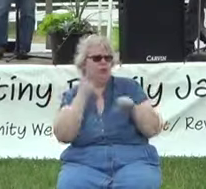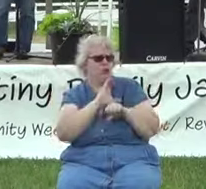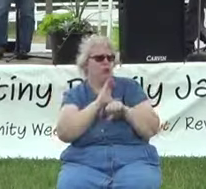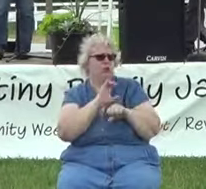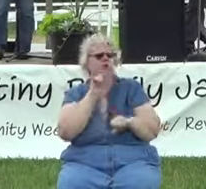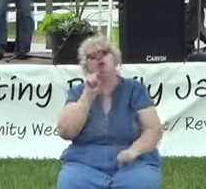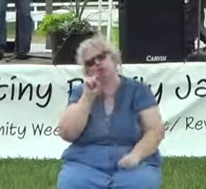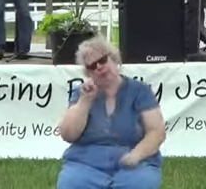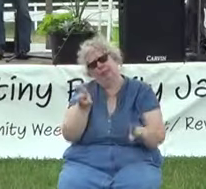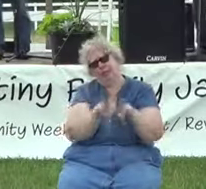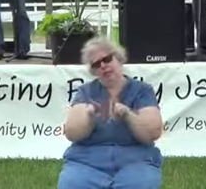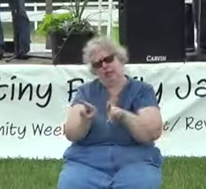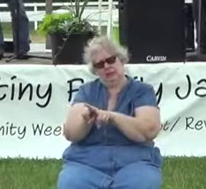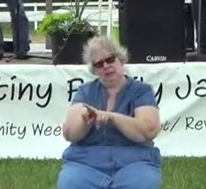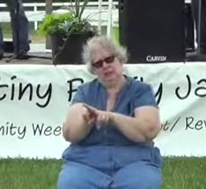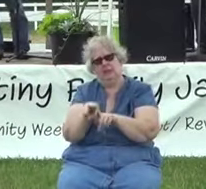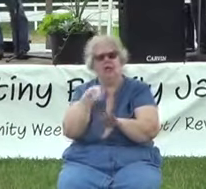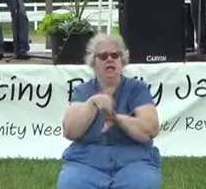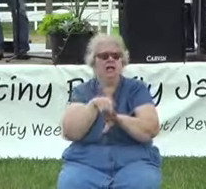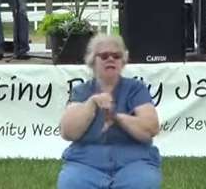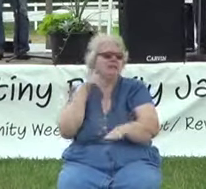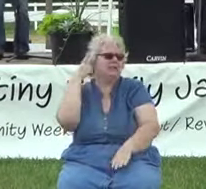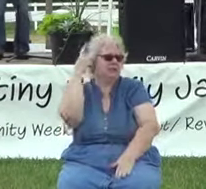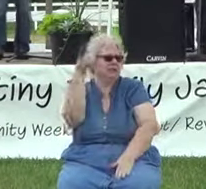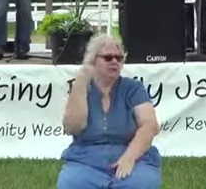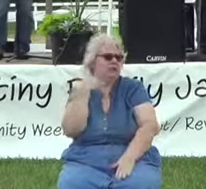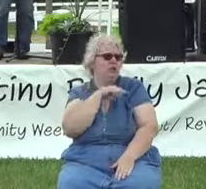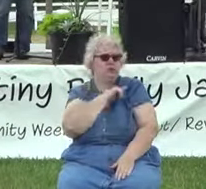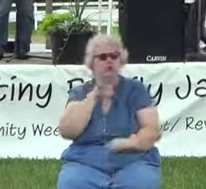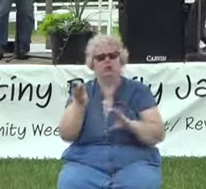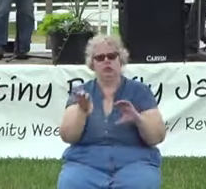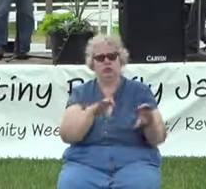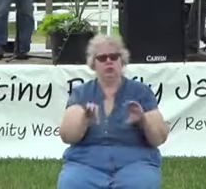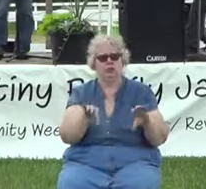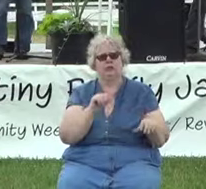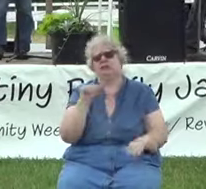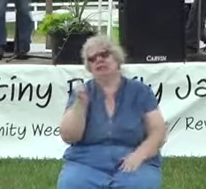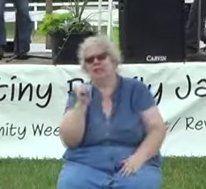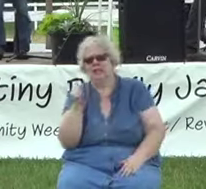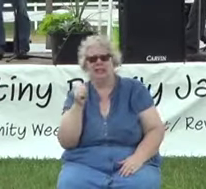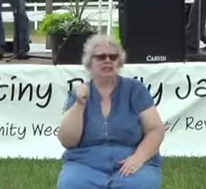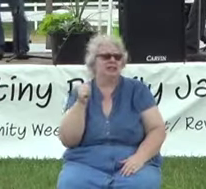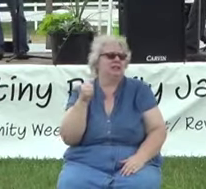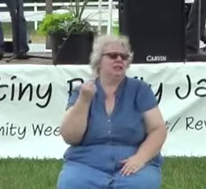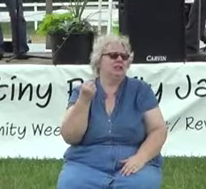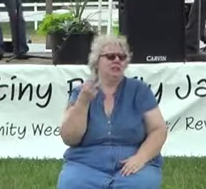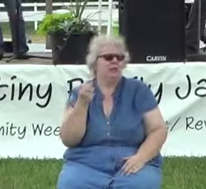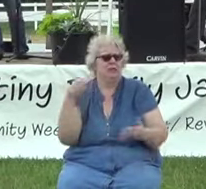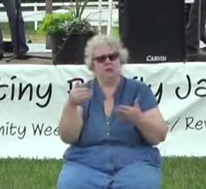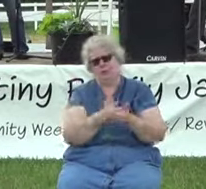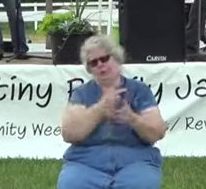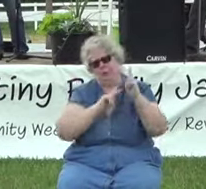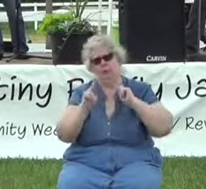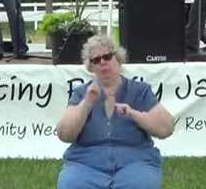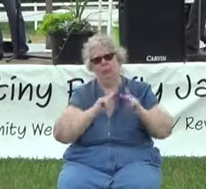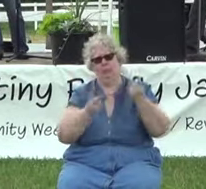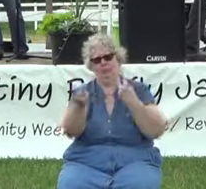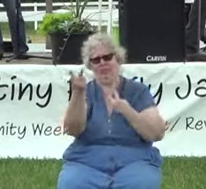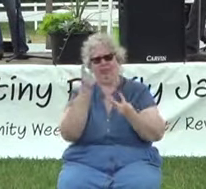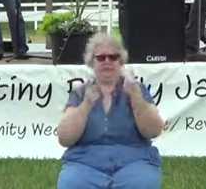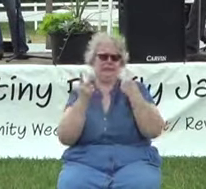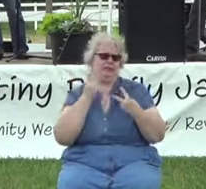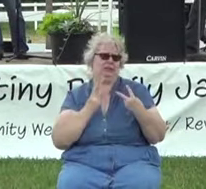know right now at Destiny, we're running a lot of times 10, 12 new people a week visiting.